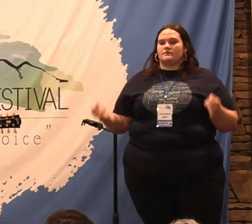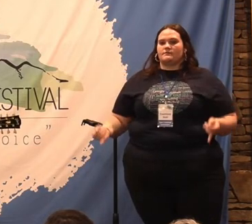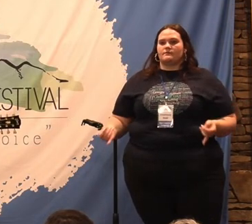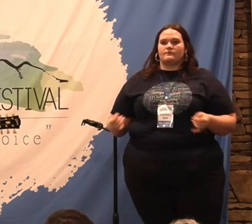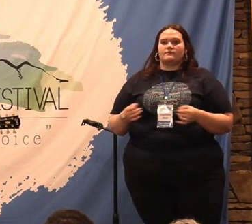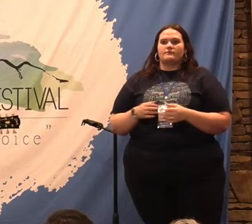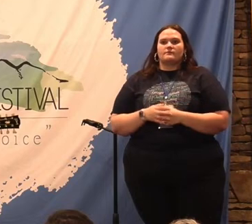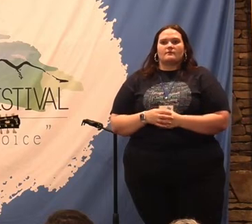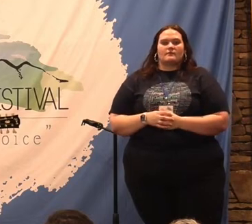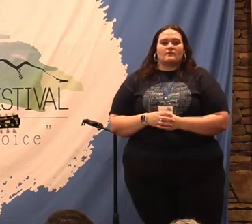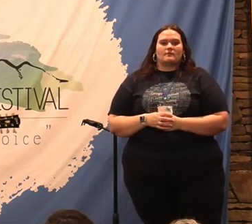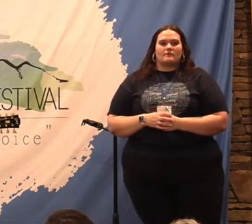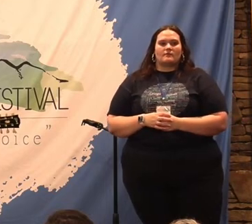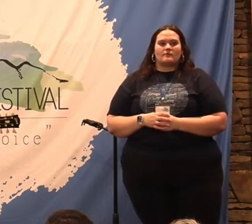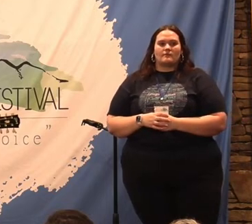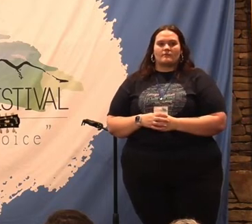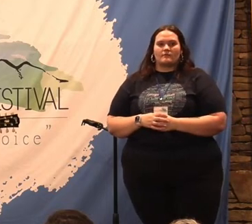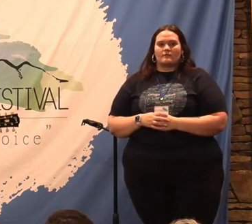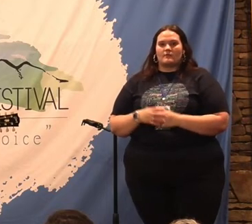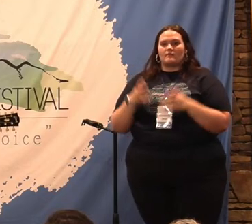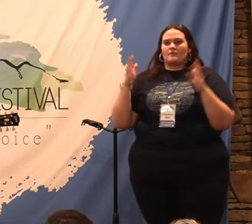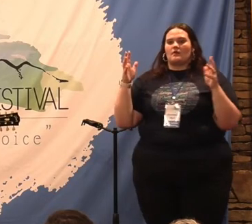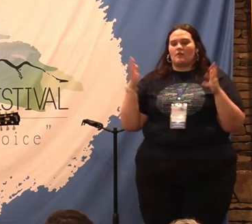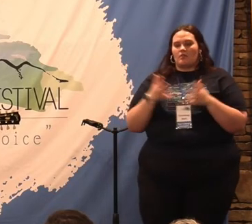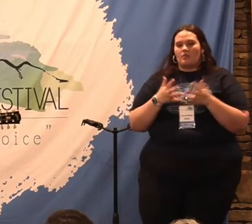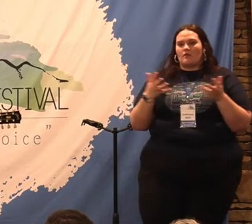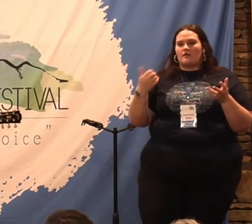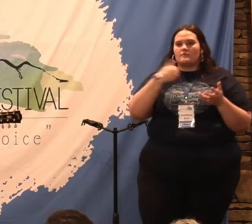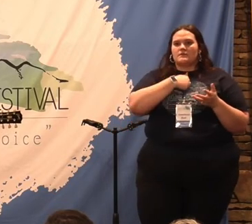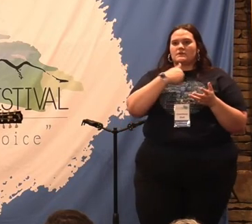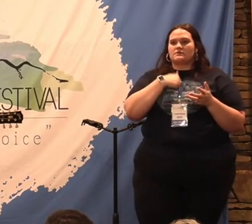lines. A lot of me got left behind.